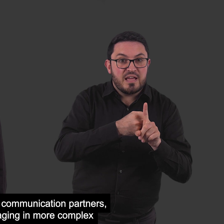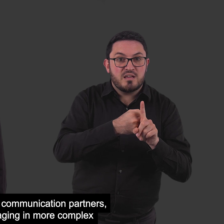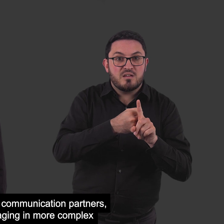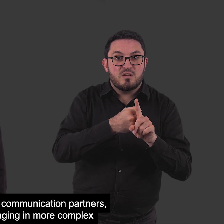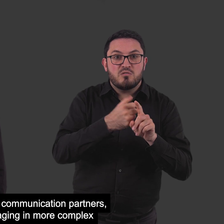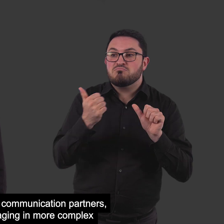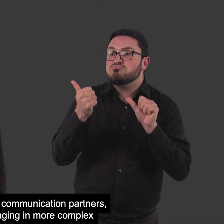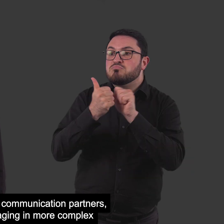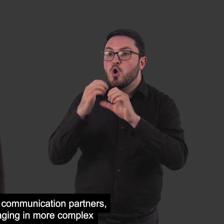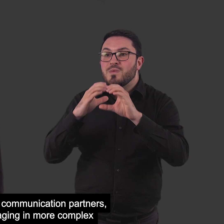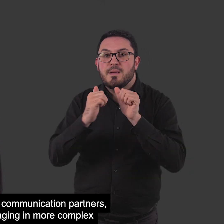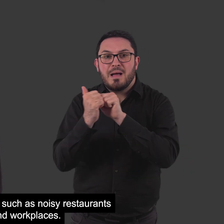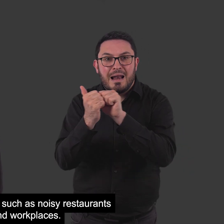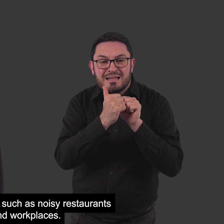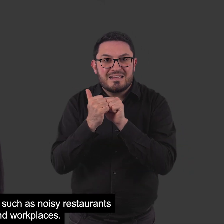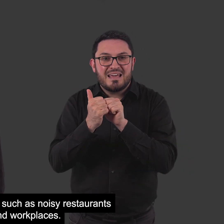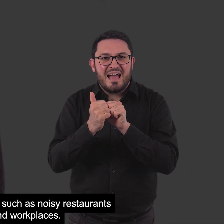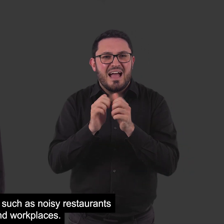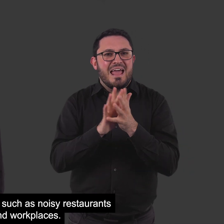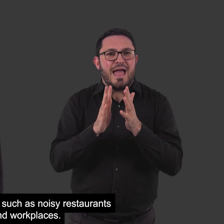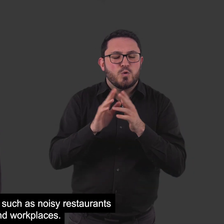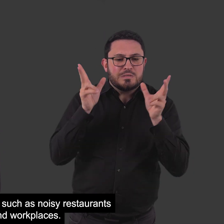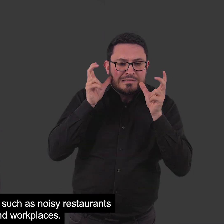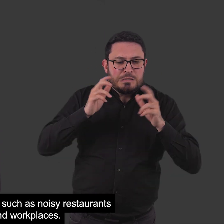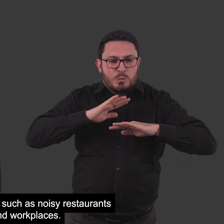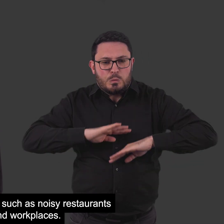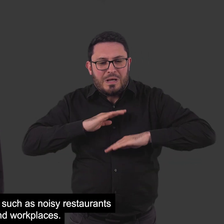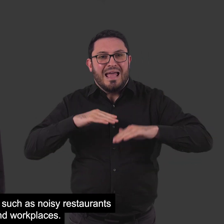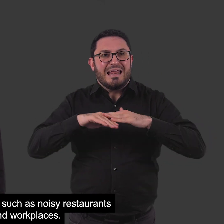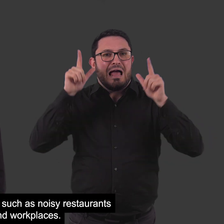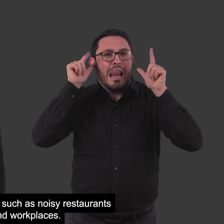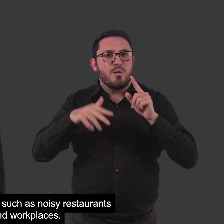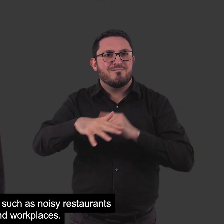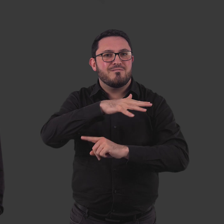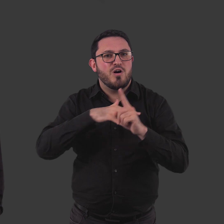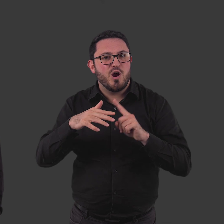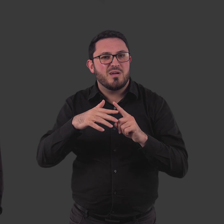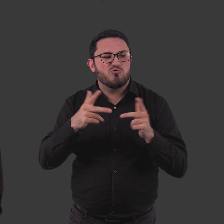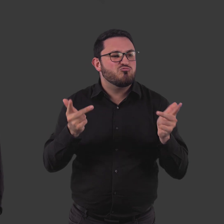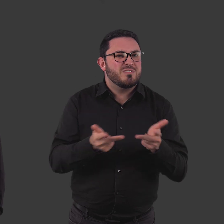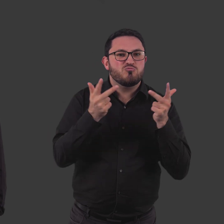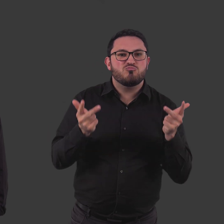partners, and managing in more complex environments such as noisy restaurants and workplaces.